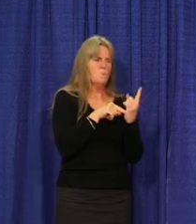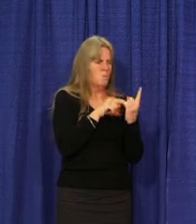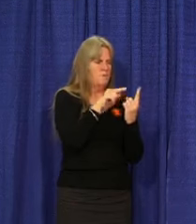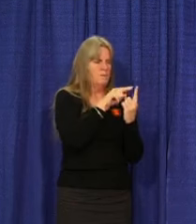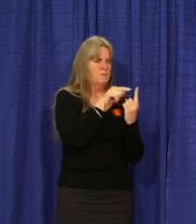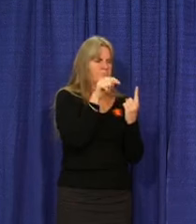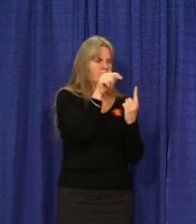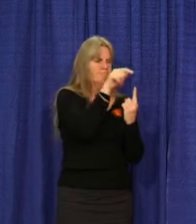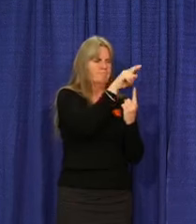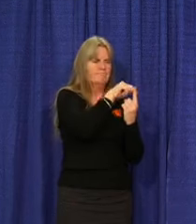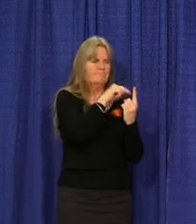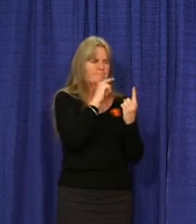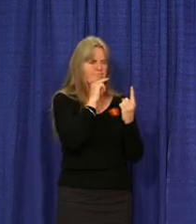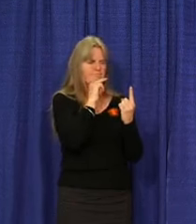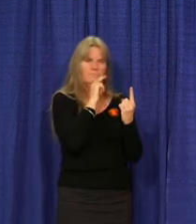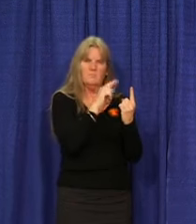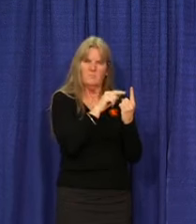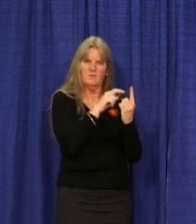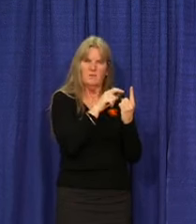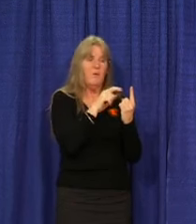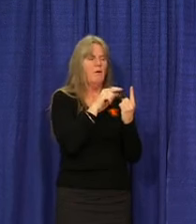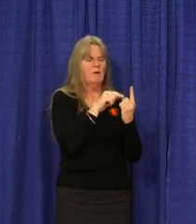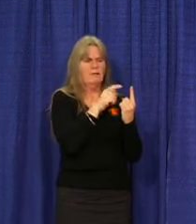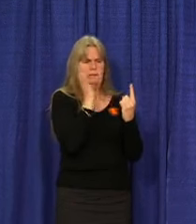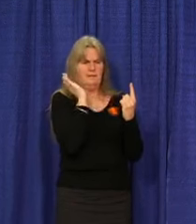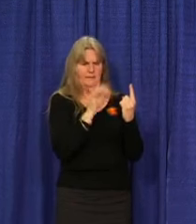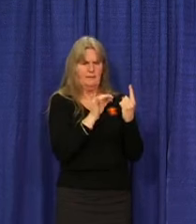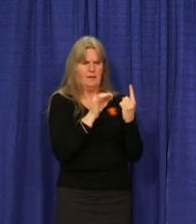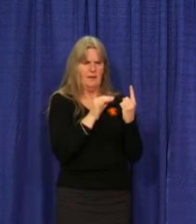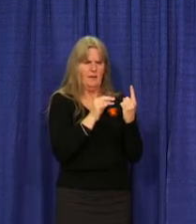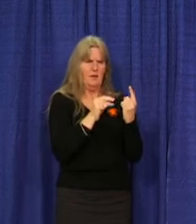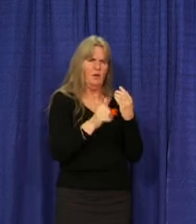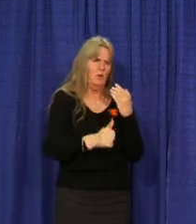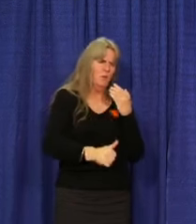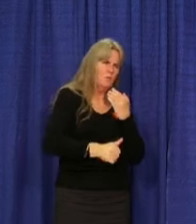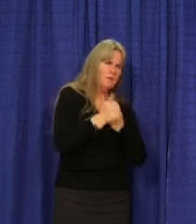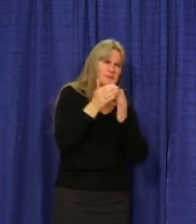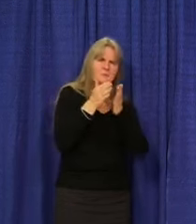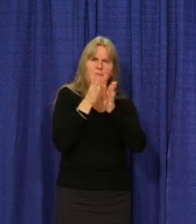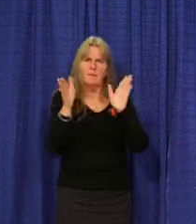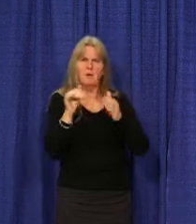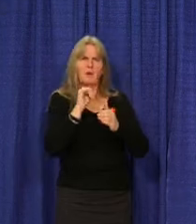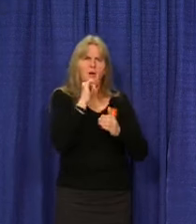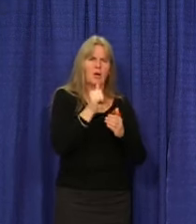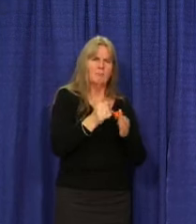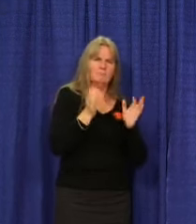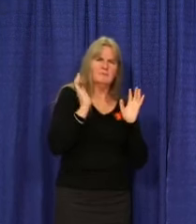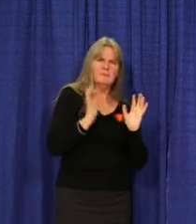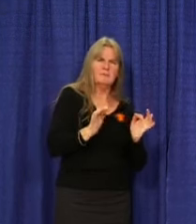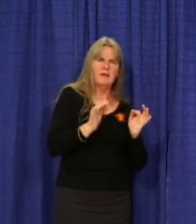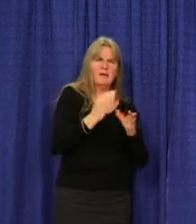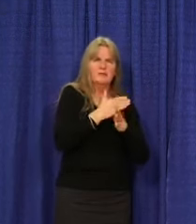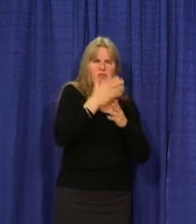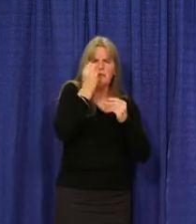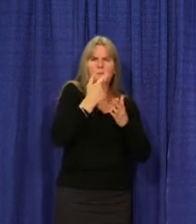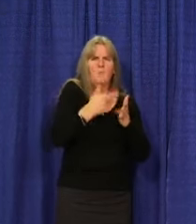what do we need? If we need to notify, what do we need to do? Regarding the app, that's